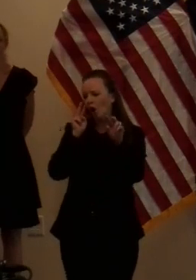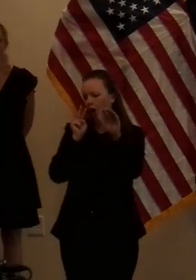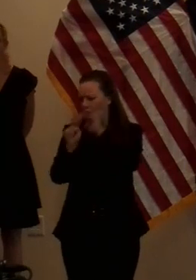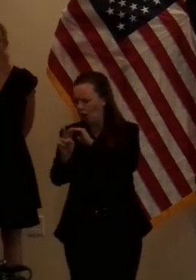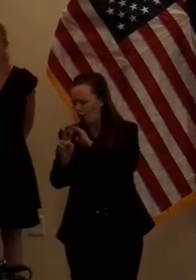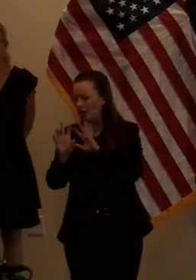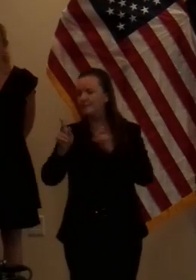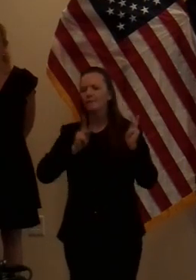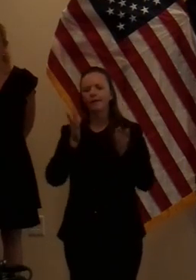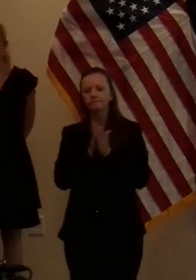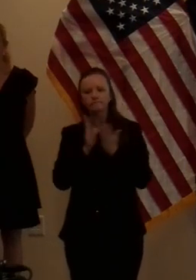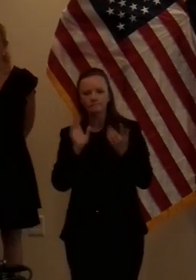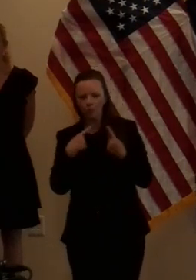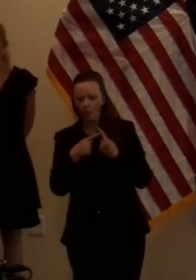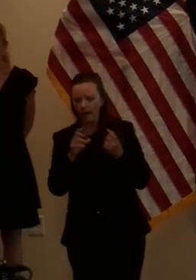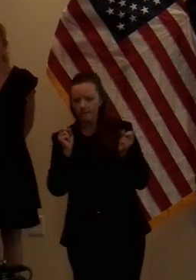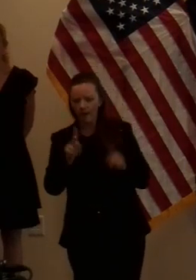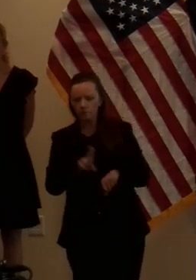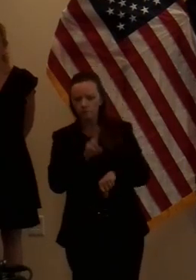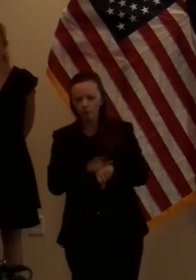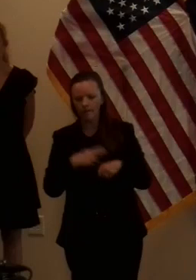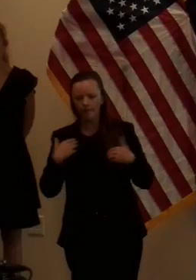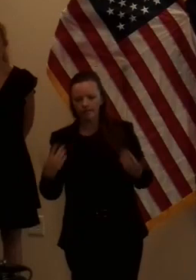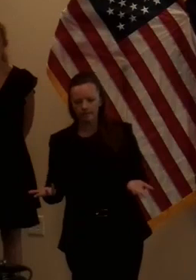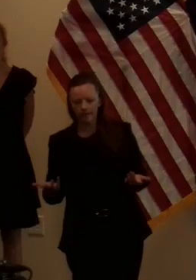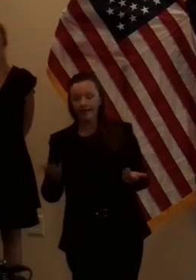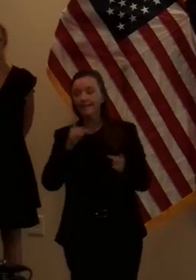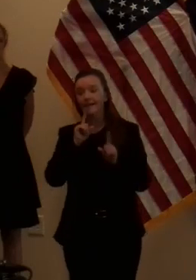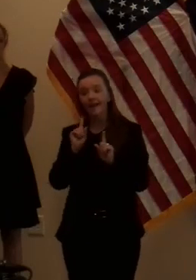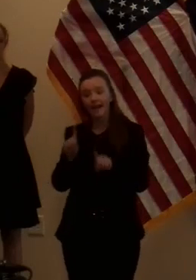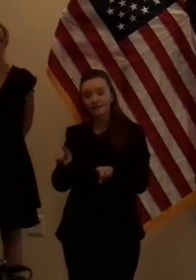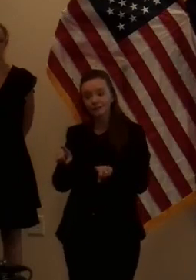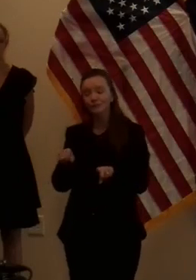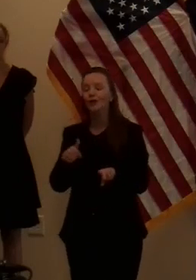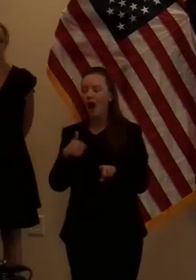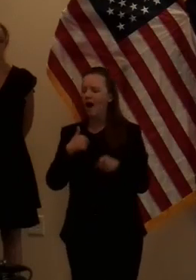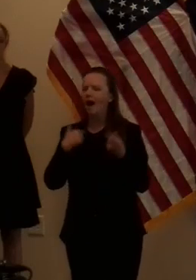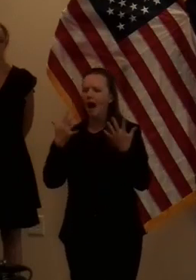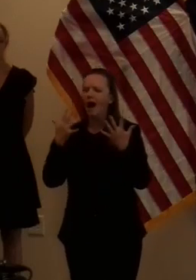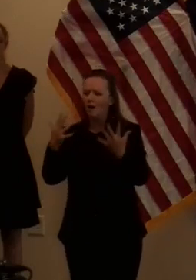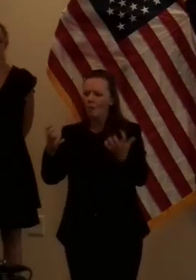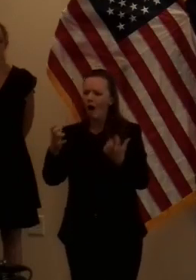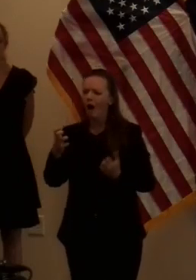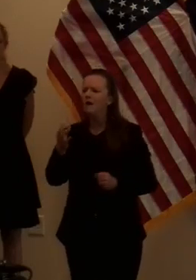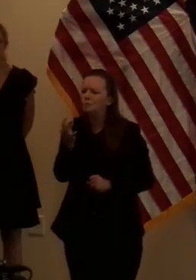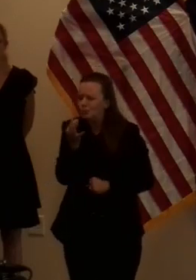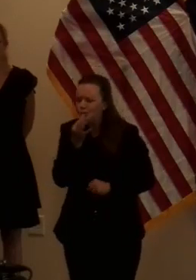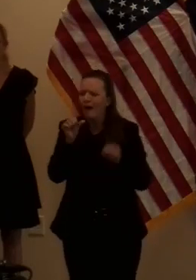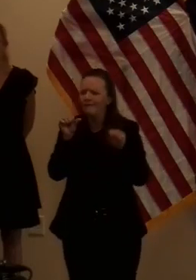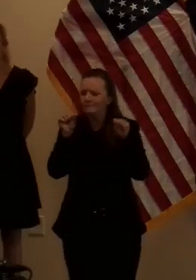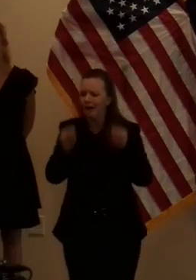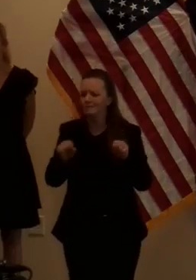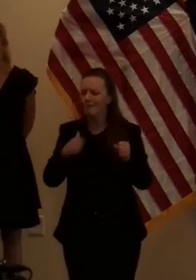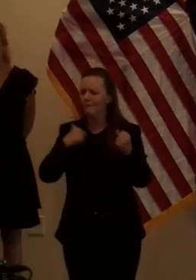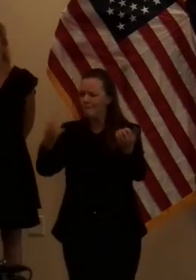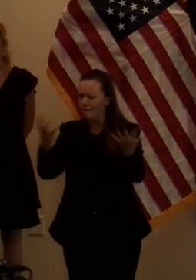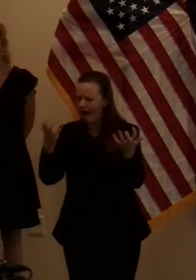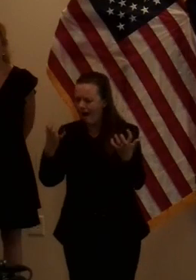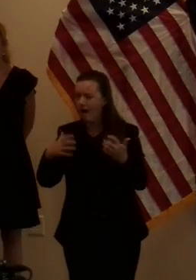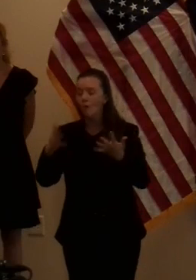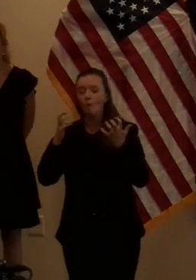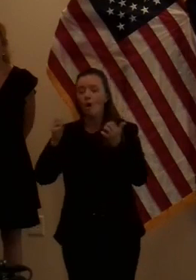we get back to normal in this state? My answer is I want to get there as soon as possible. I want to